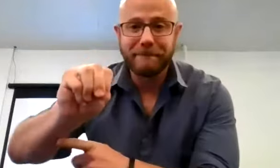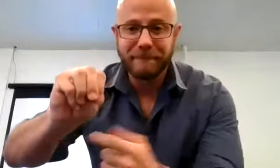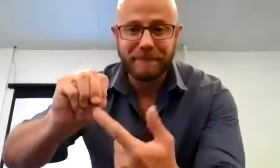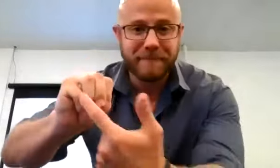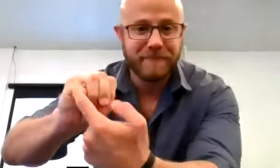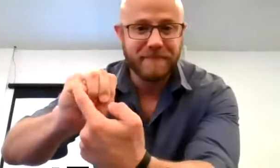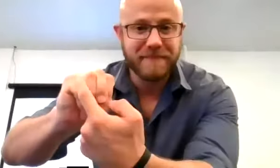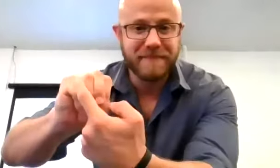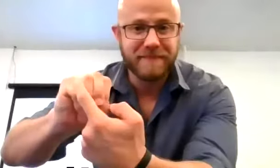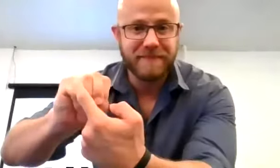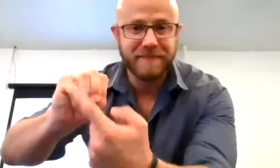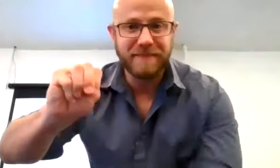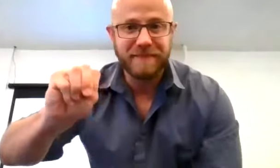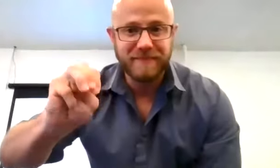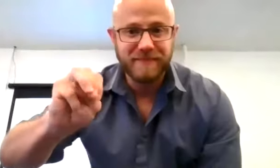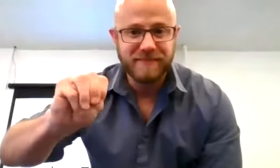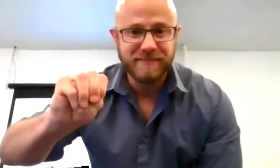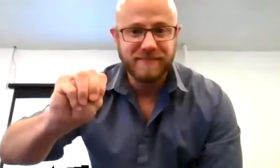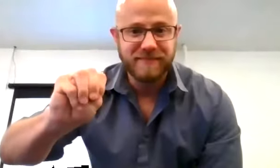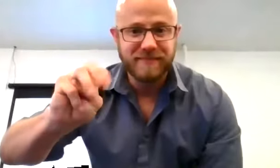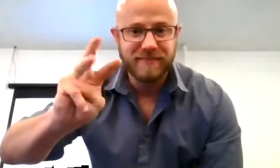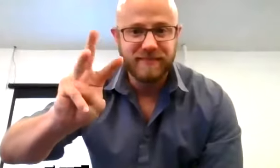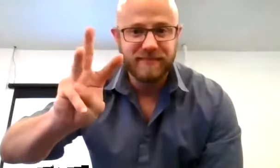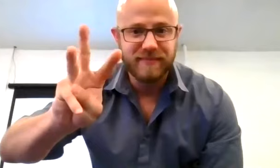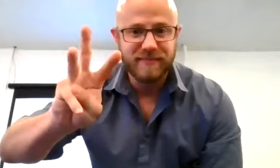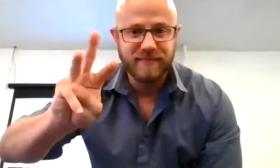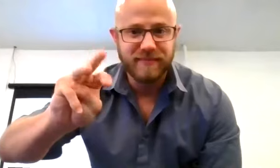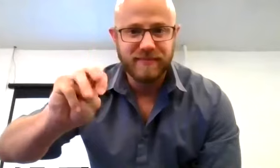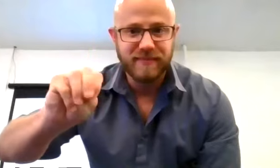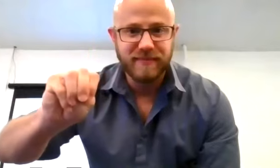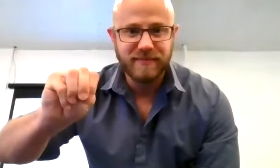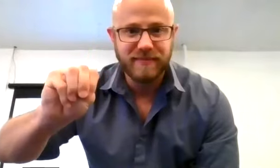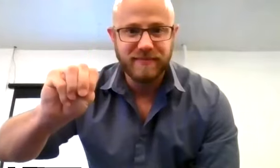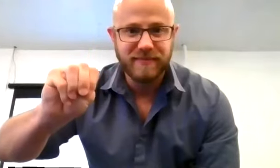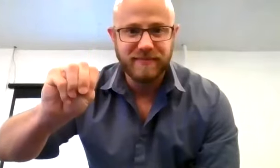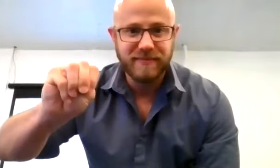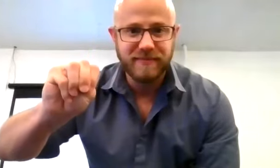you can see the M right there. You see where my thumb kind of peeps out a little bit? Right there.